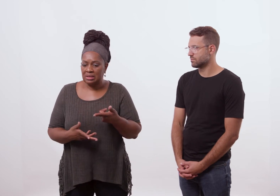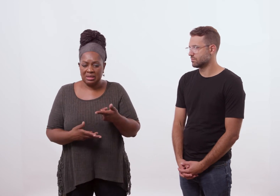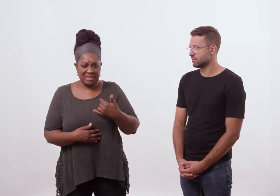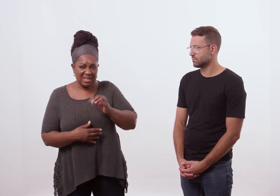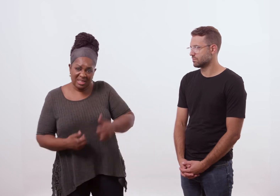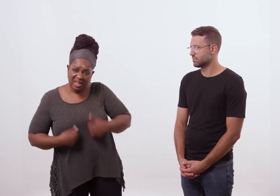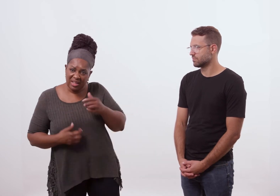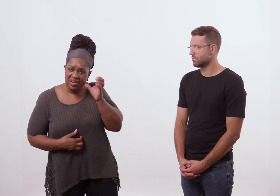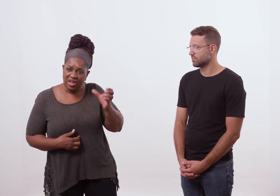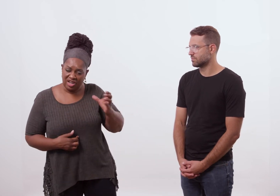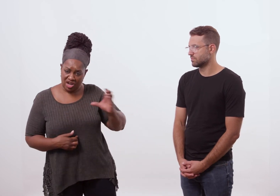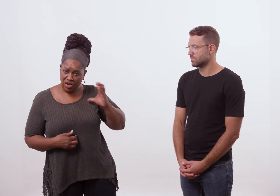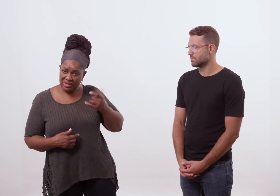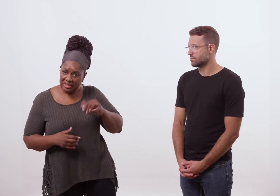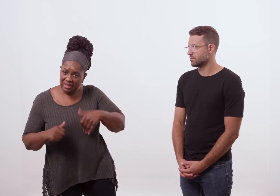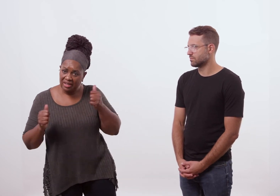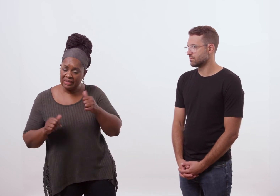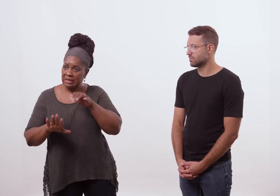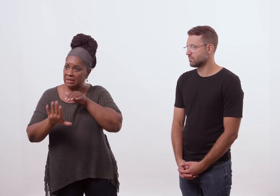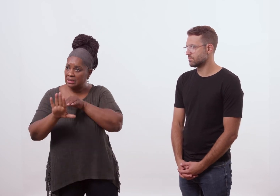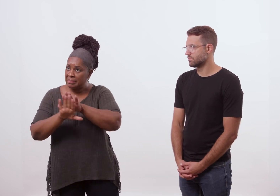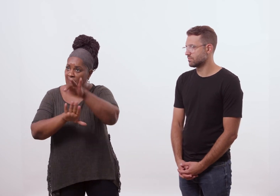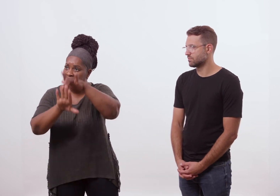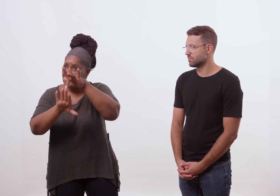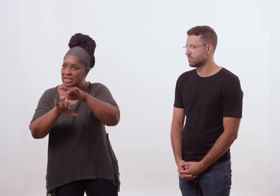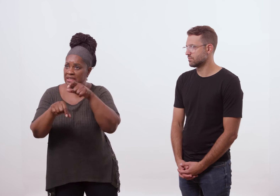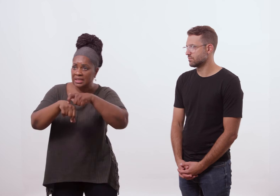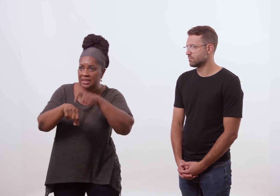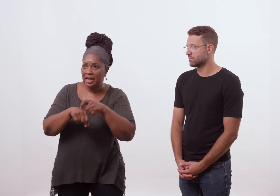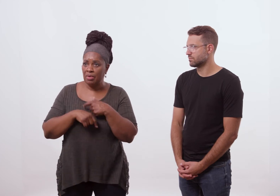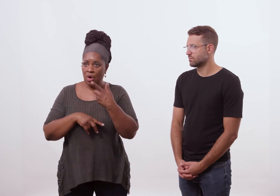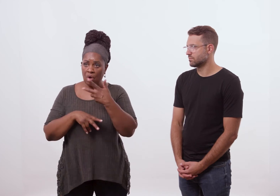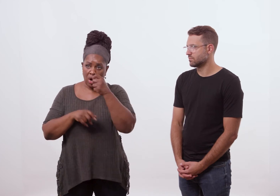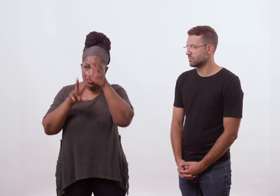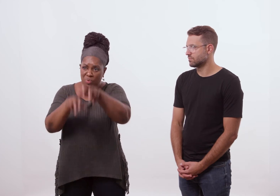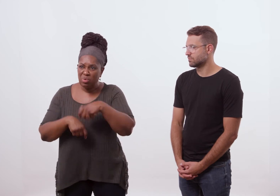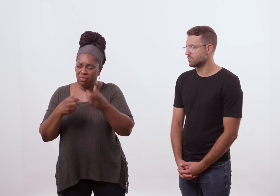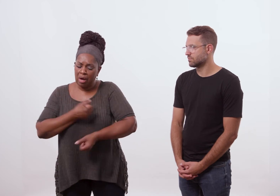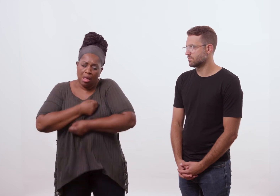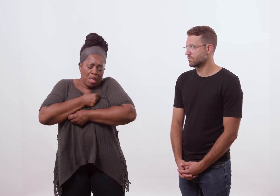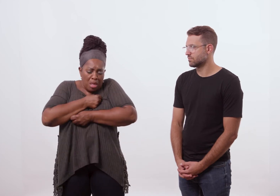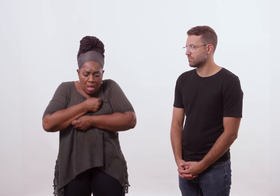still live? Did he reach the mountains in time, or are all the Wolfriders as drained and